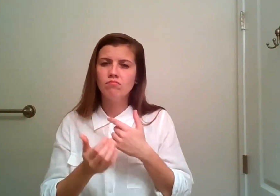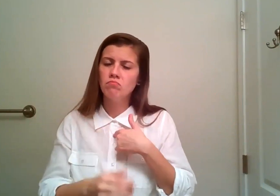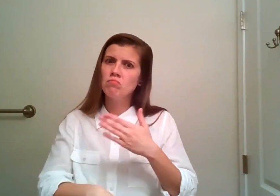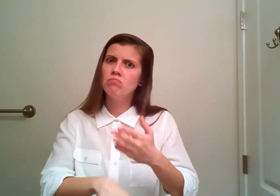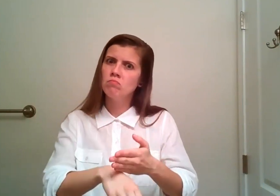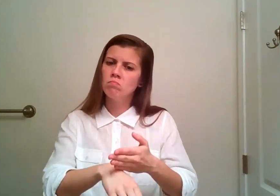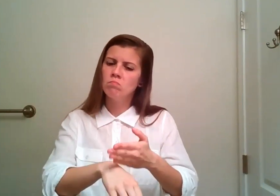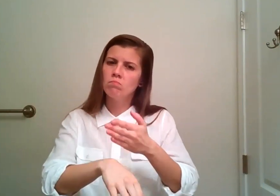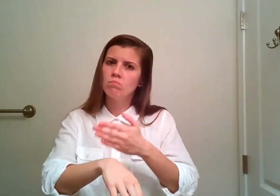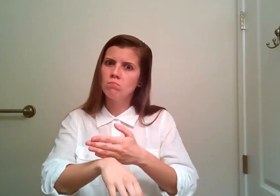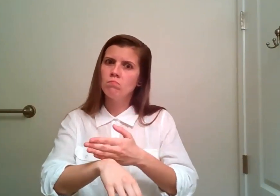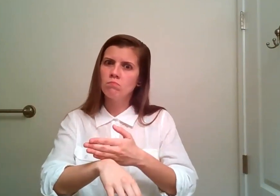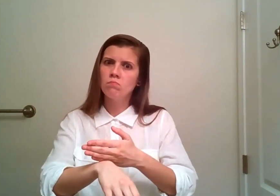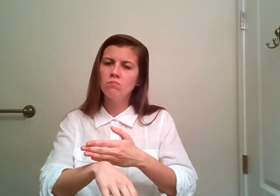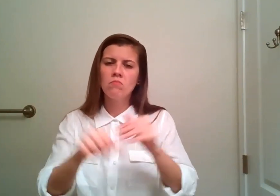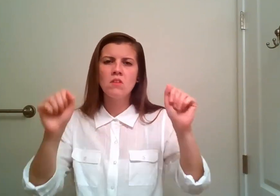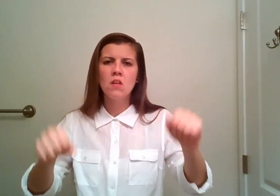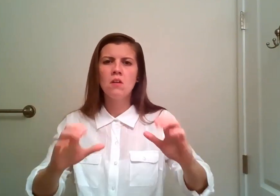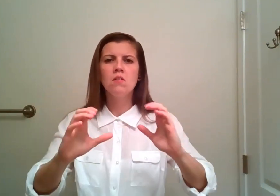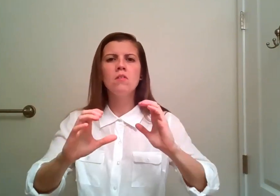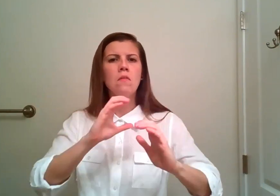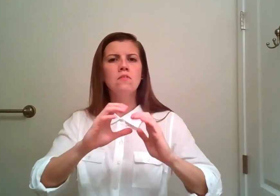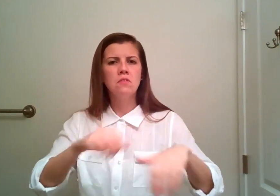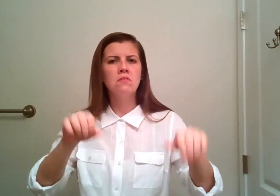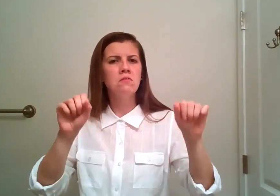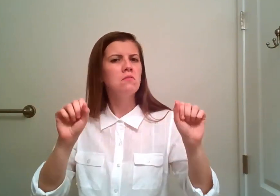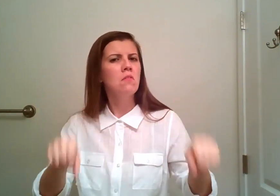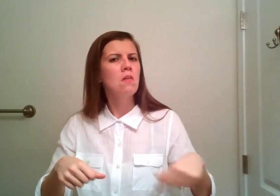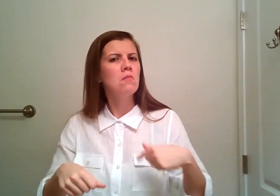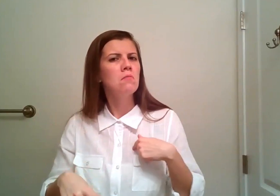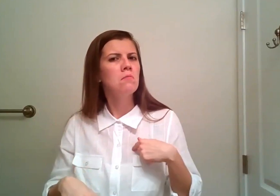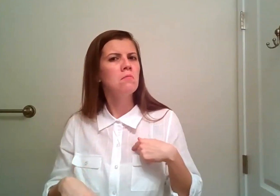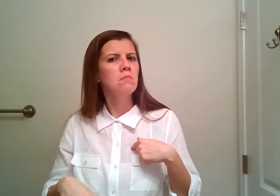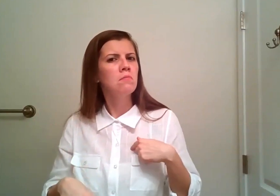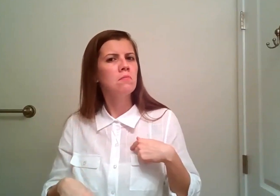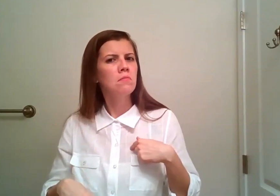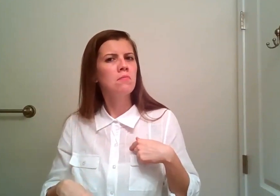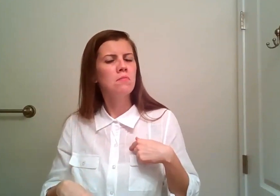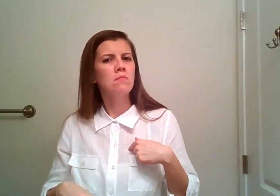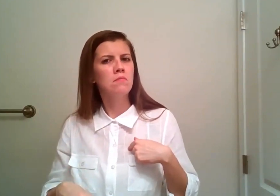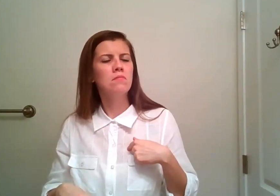Once that program and that class was over, I had improved a little bit. I could communicate with the deaf